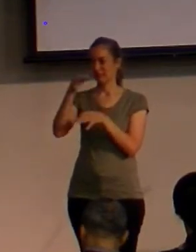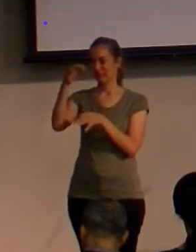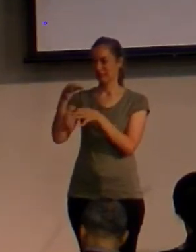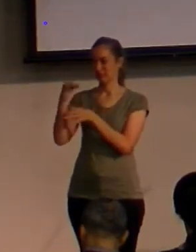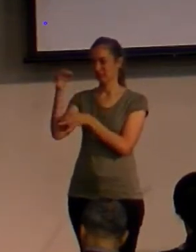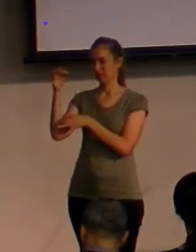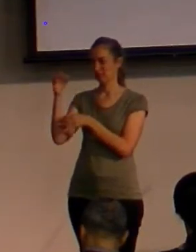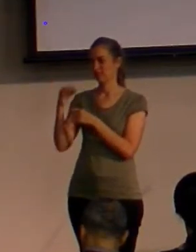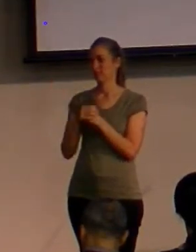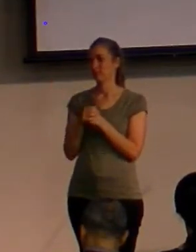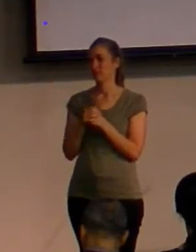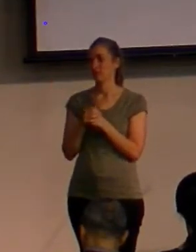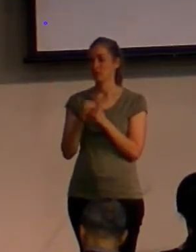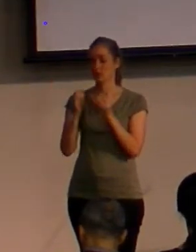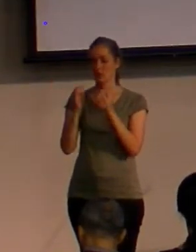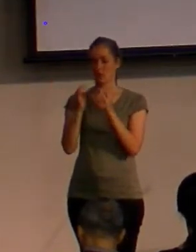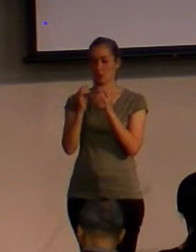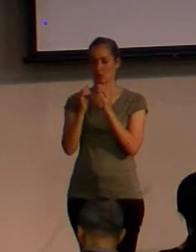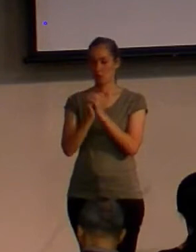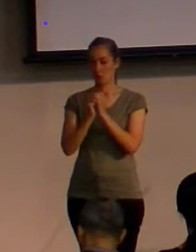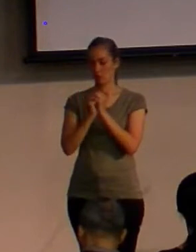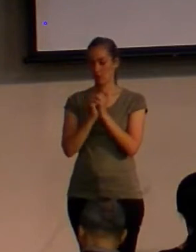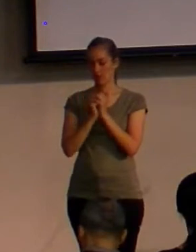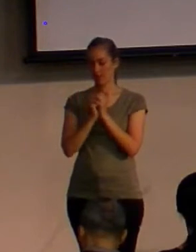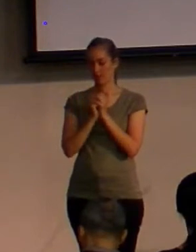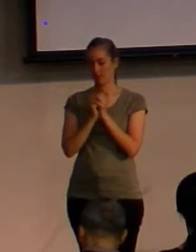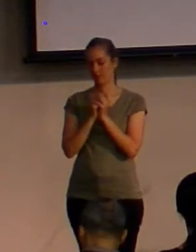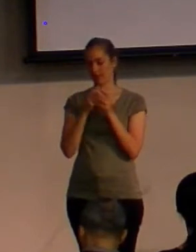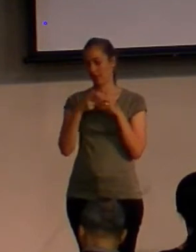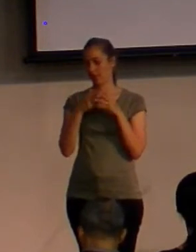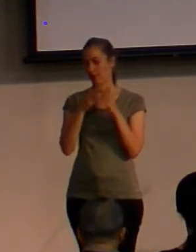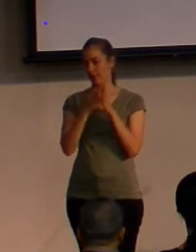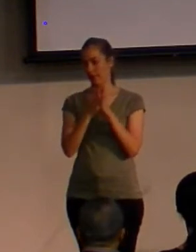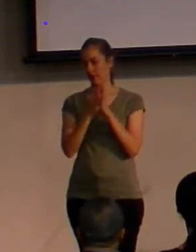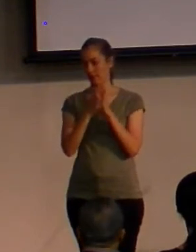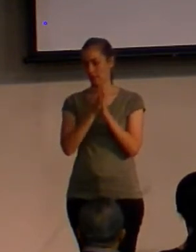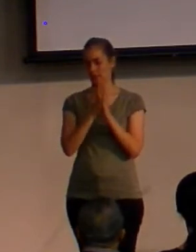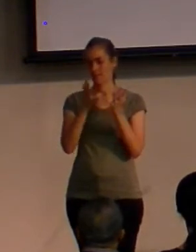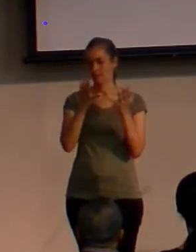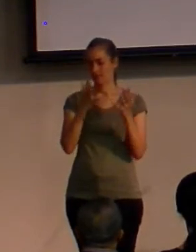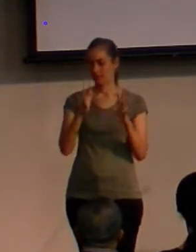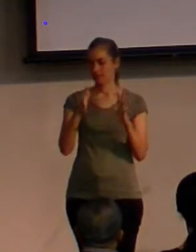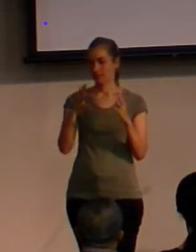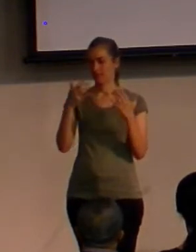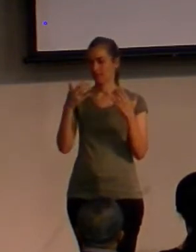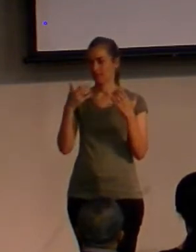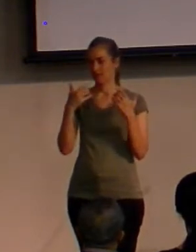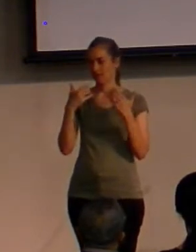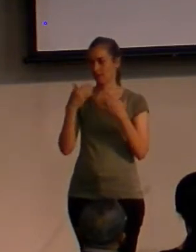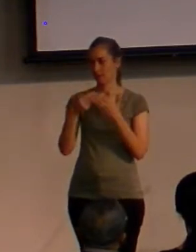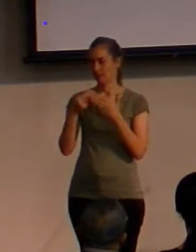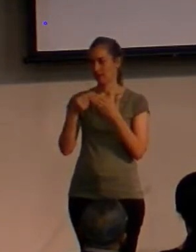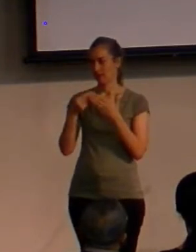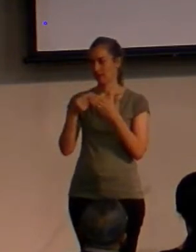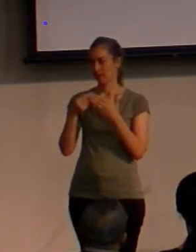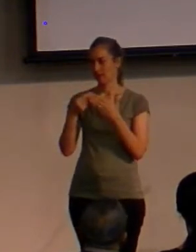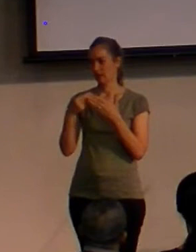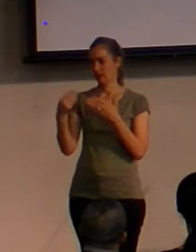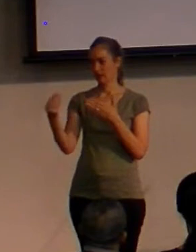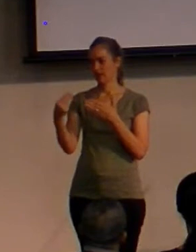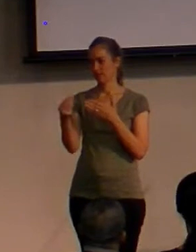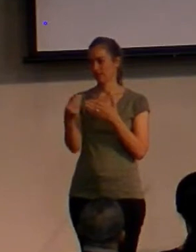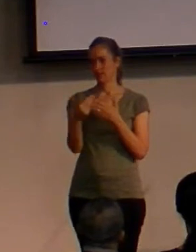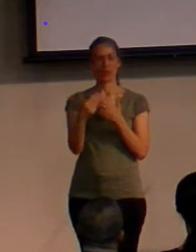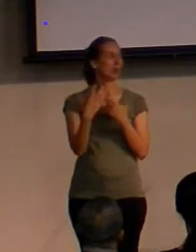After worship, or they call it after prayer, they auction off the contribution, and so I bought a couple of pumpkins and